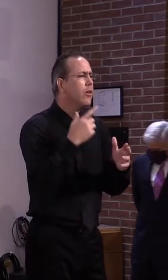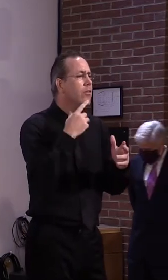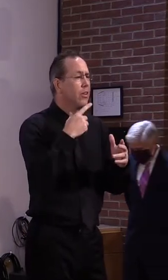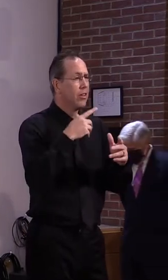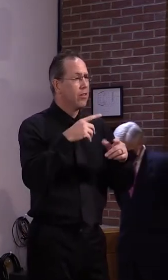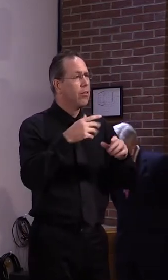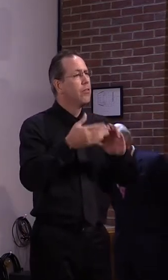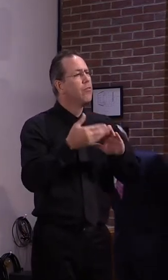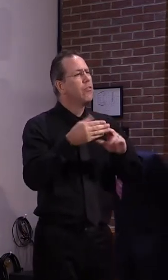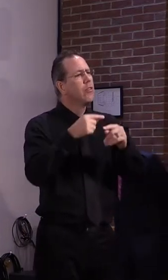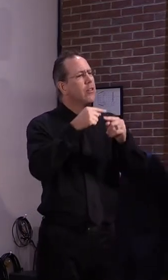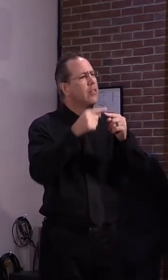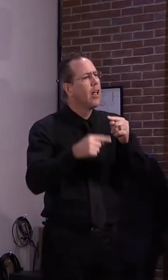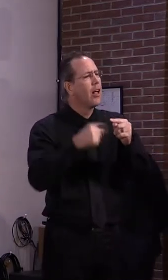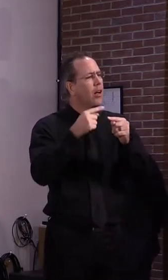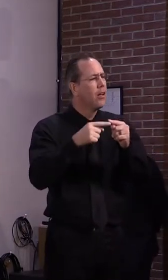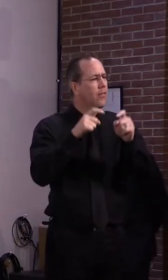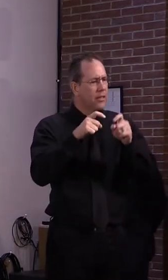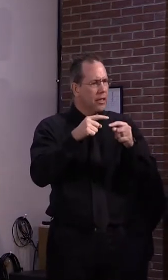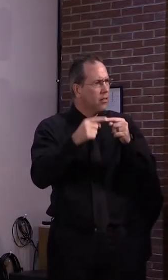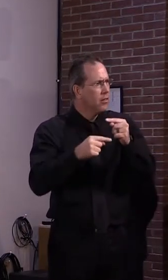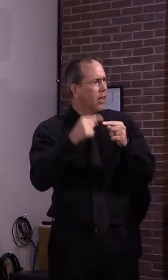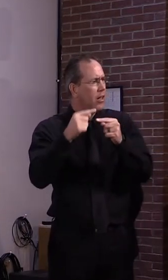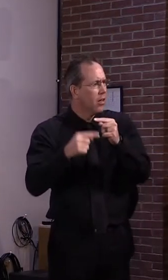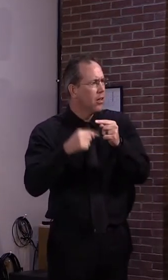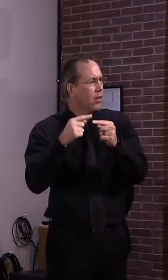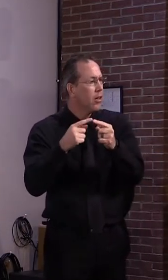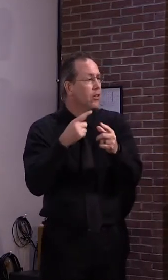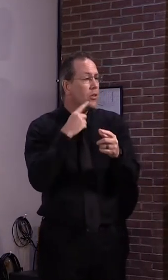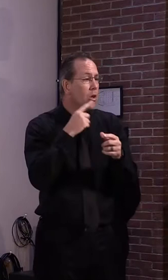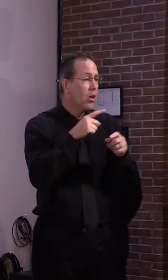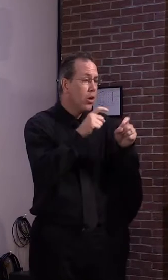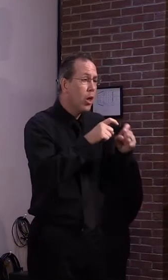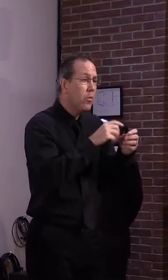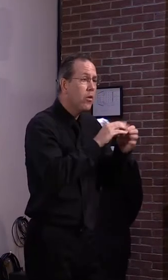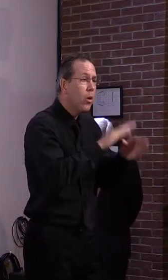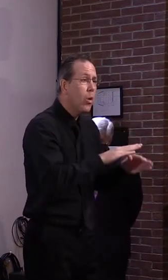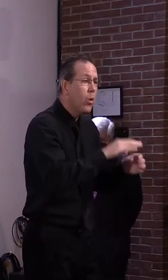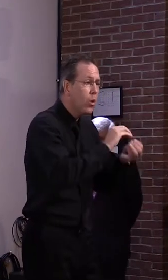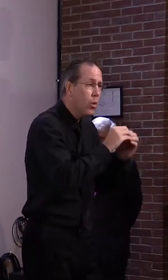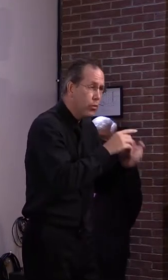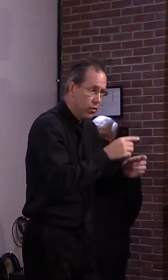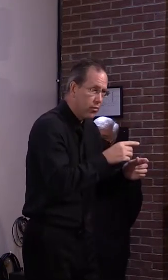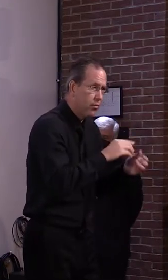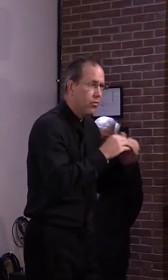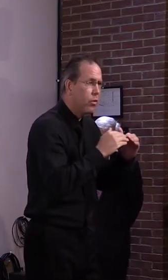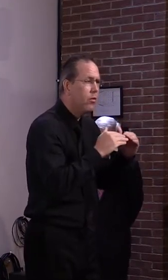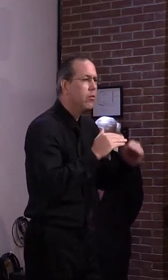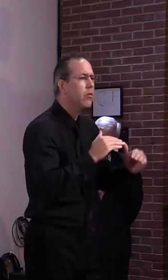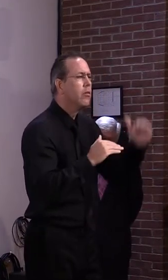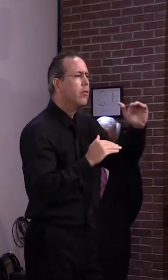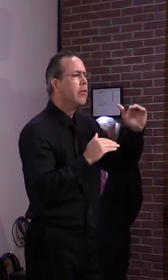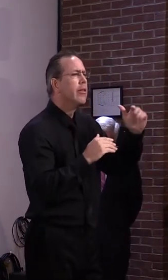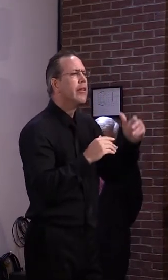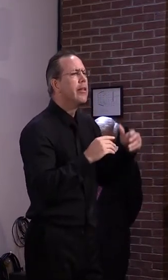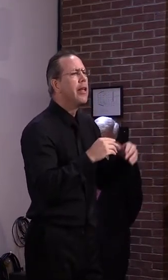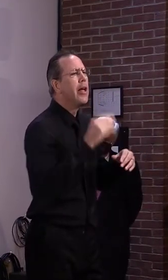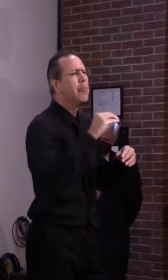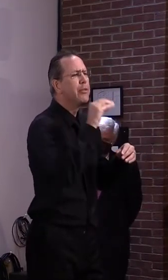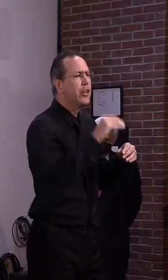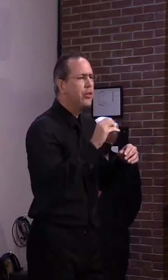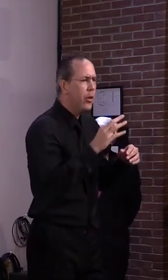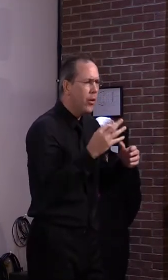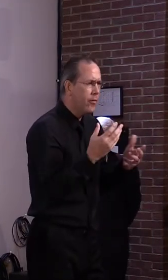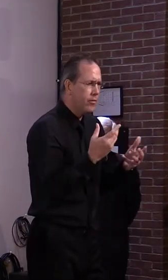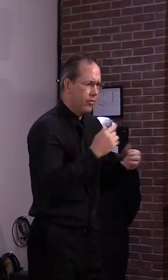the value, the more infectious someone is. It has to do with how many cycles the PCR cycle needs